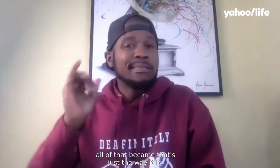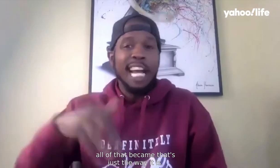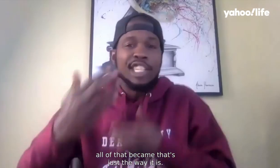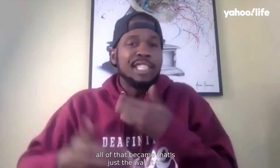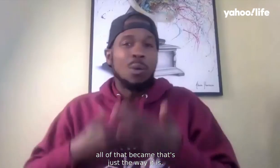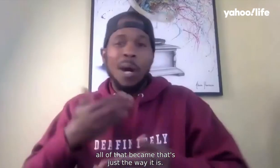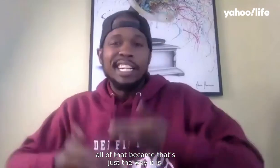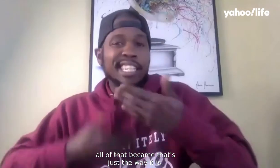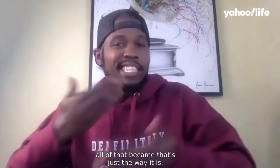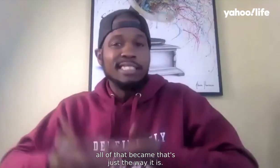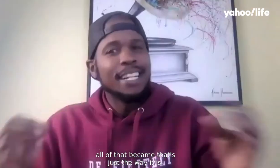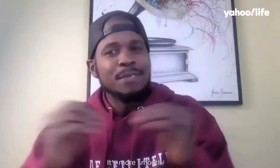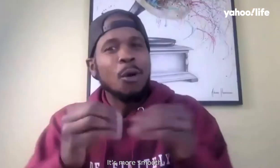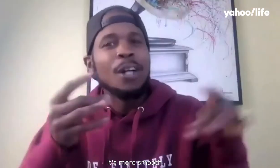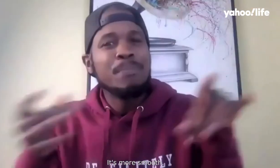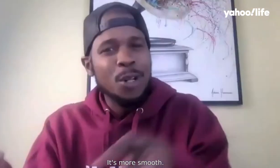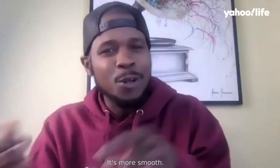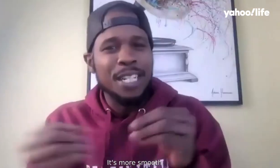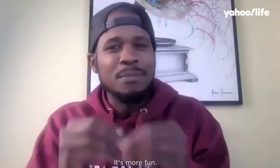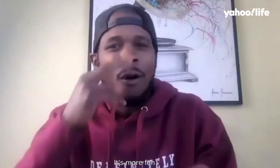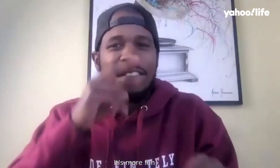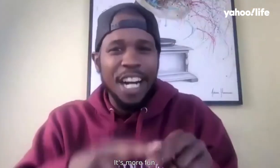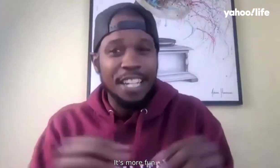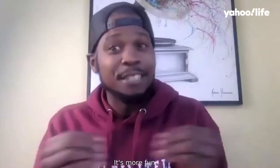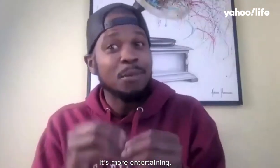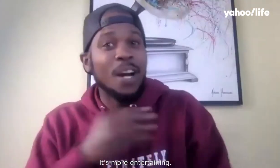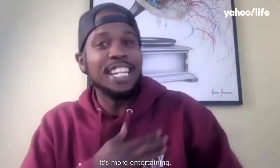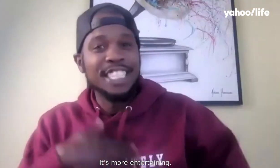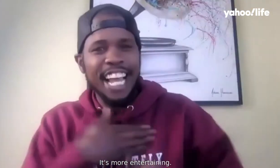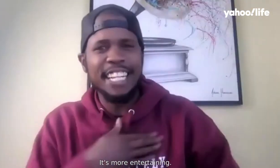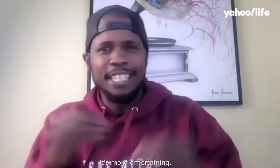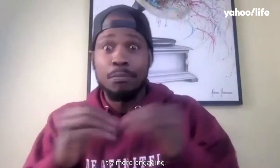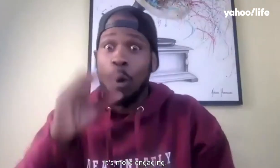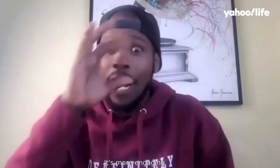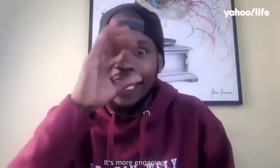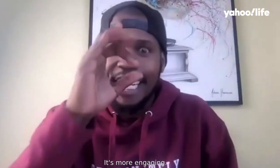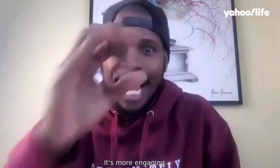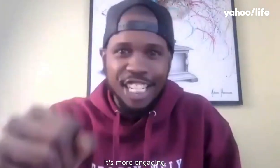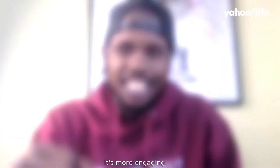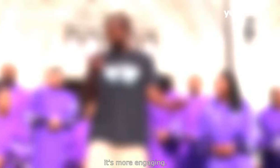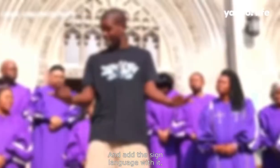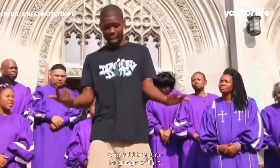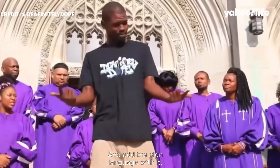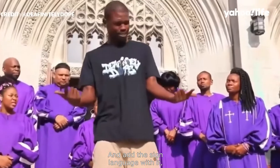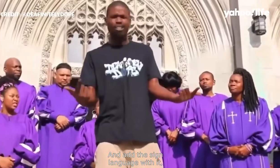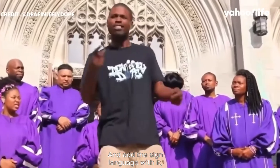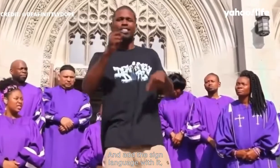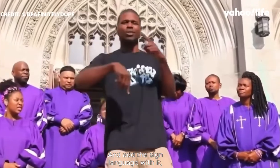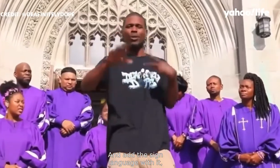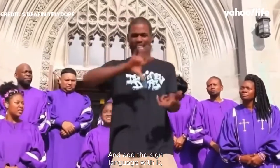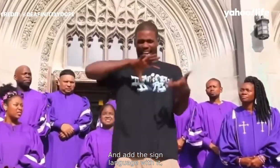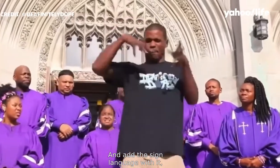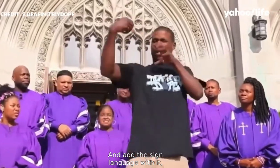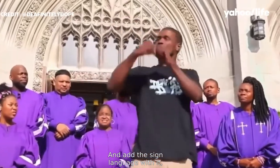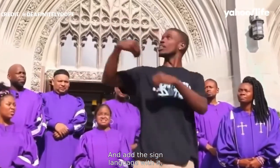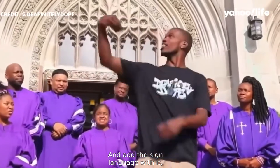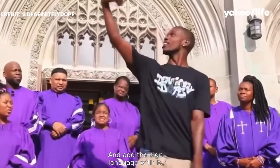that's just the way it is. It's more smooth, it's more fun, it's more entertaining, it's more engaging. And add the sign language with